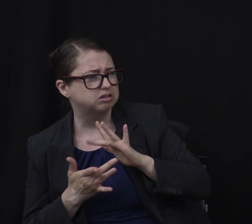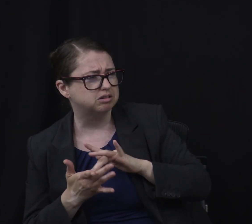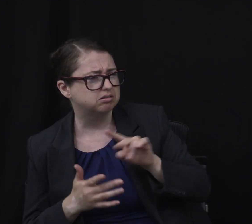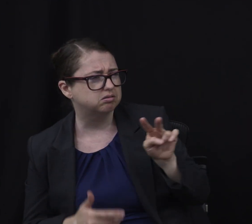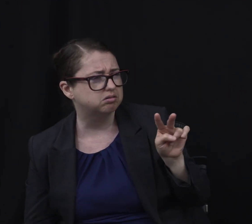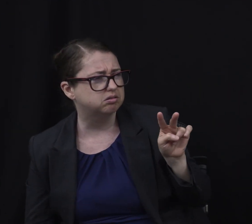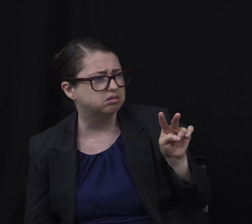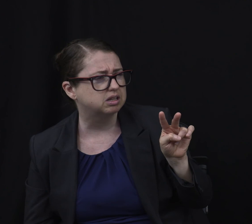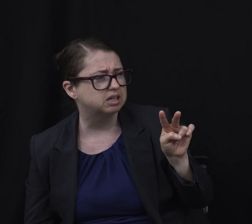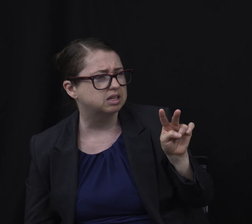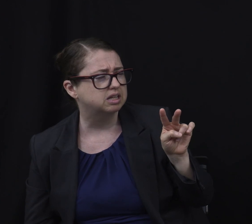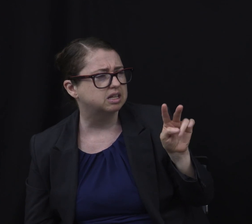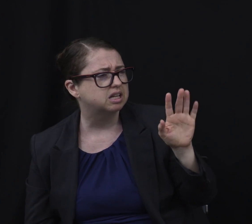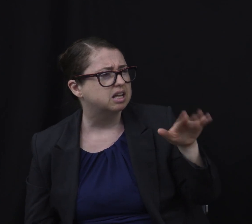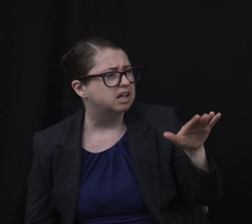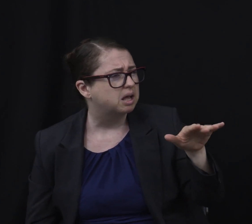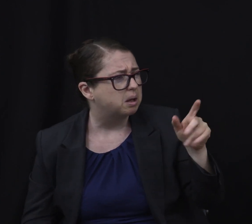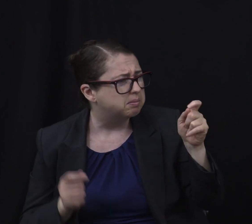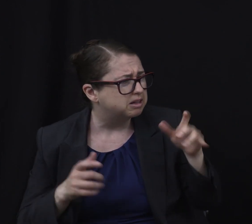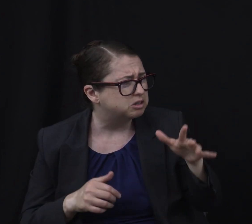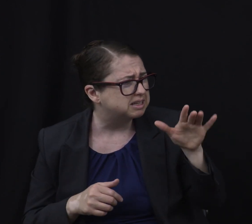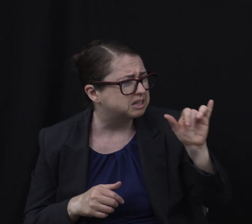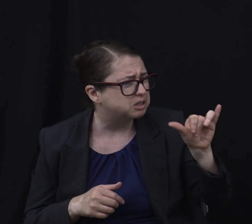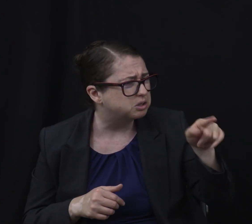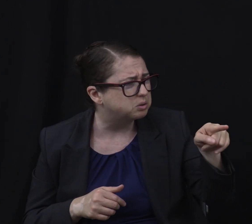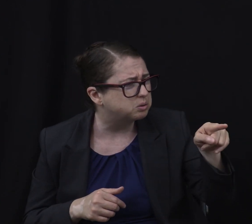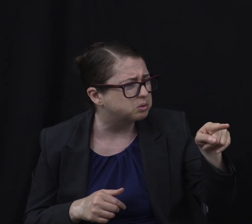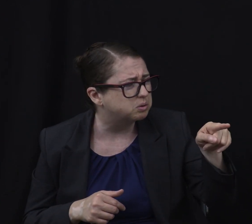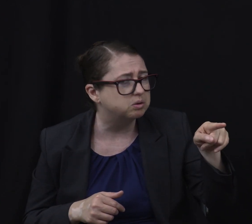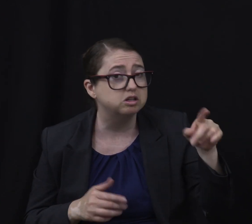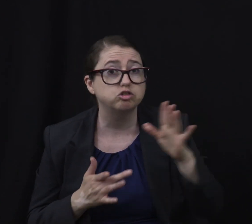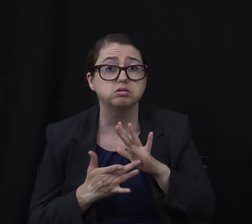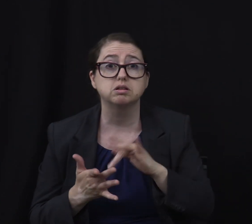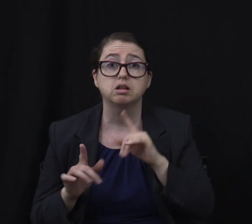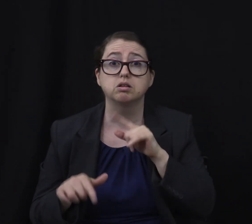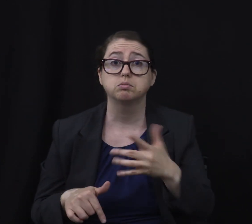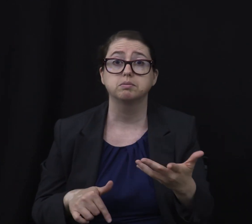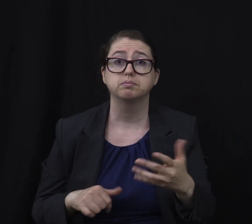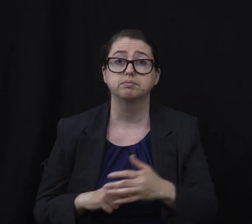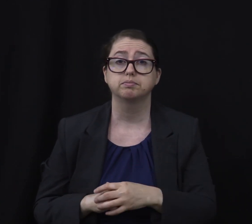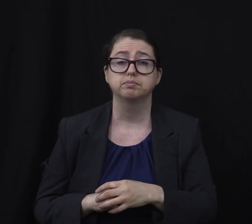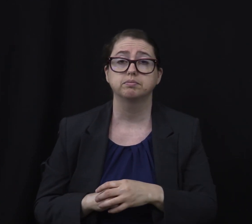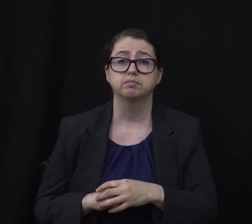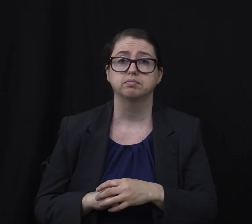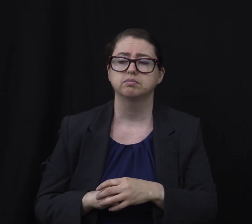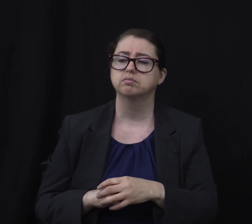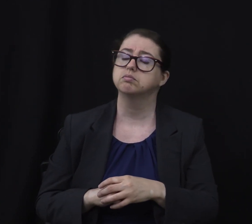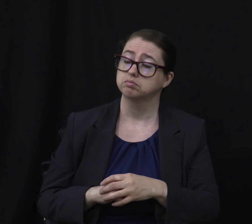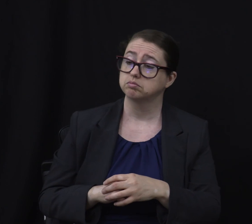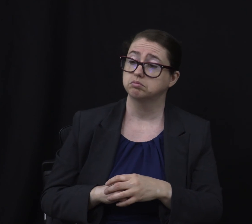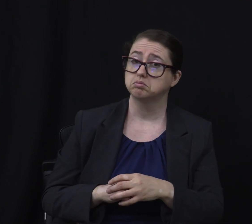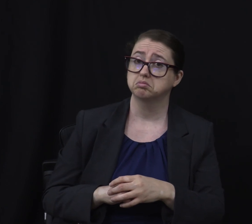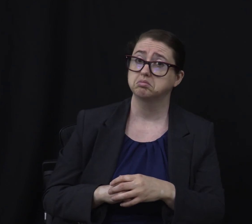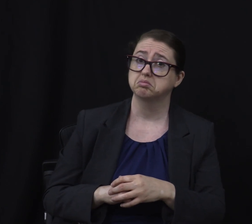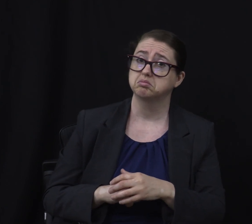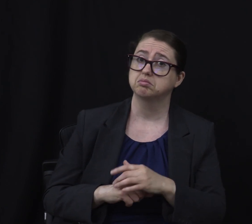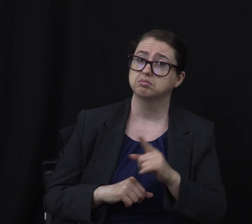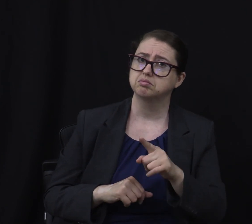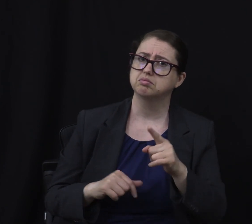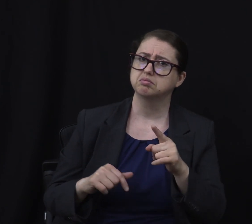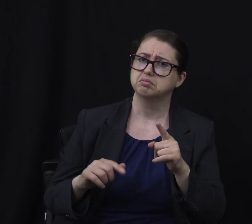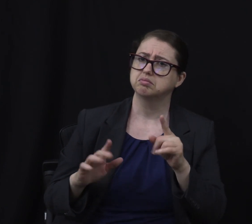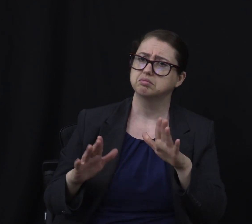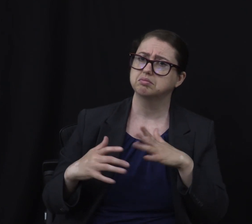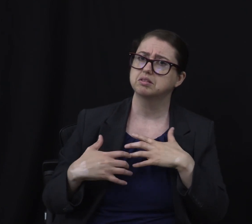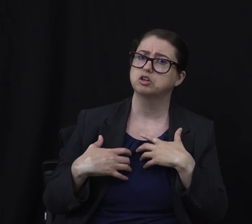him, Master, is it you? What does Jesus say back to him? He says, be of good cheer and do